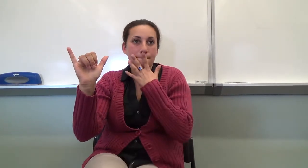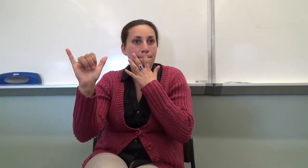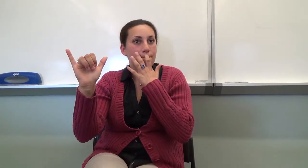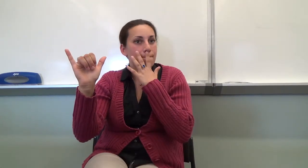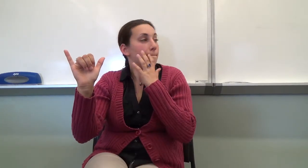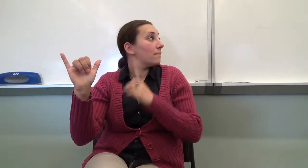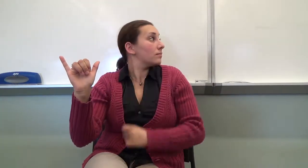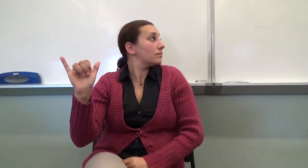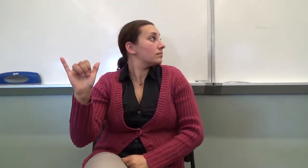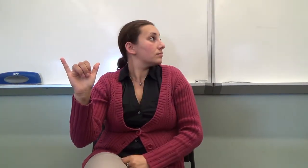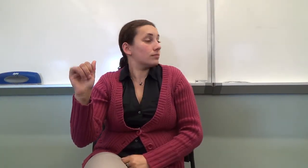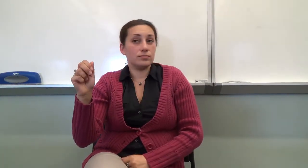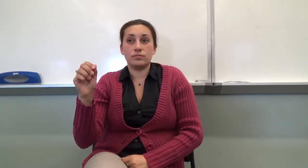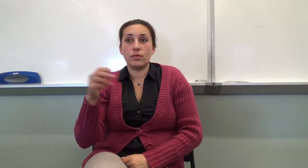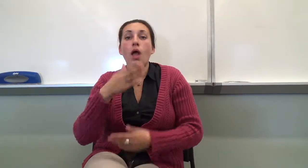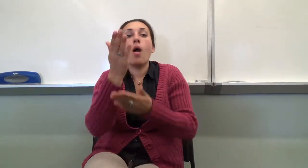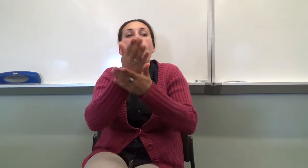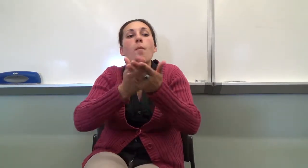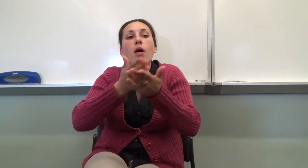Is a portion of a line